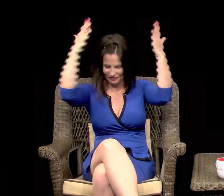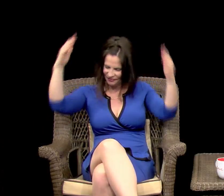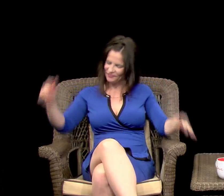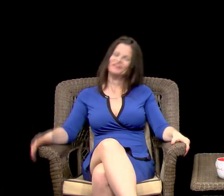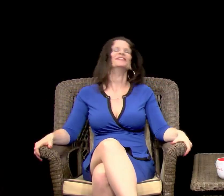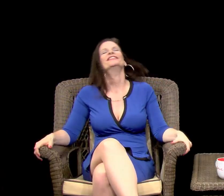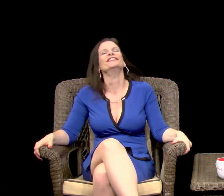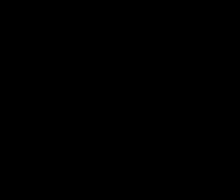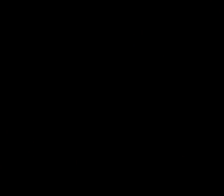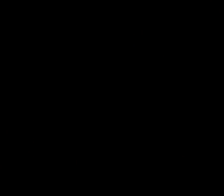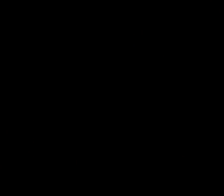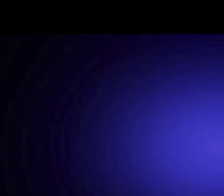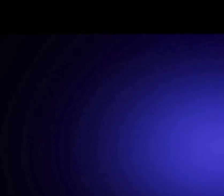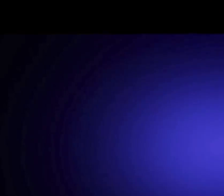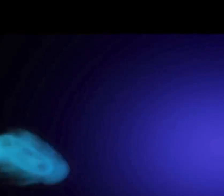video. Here it is.